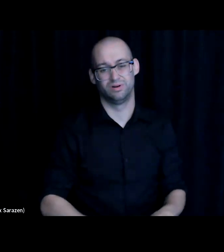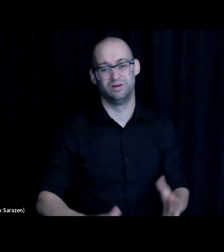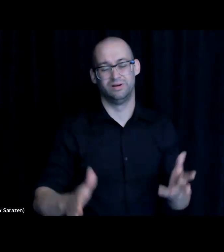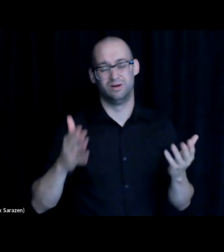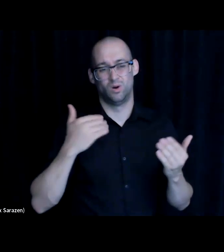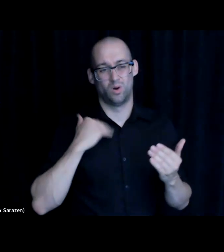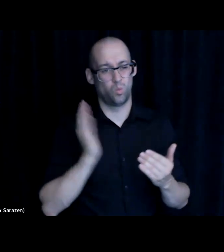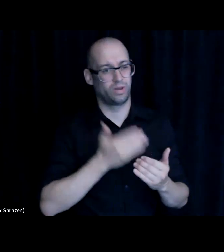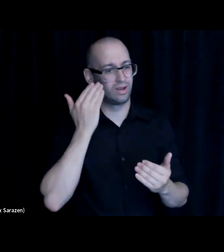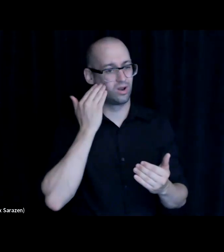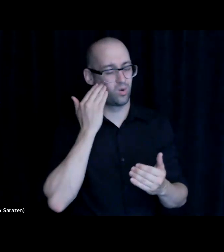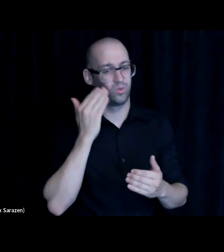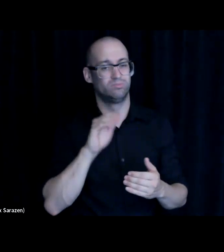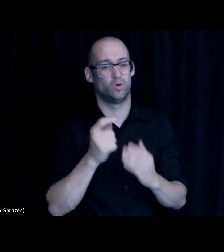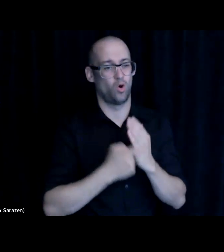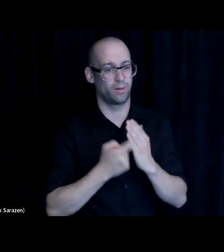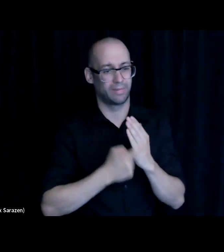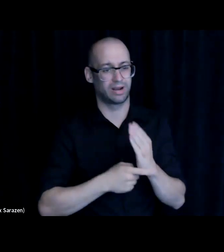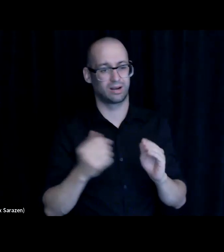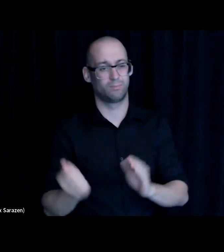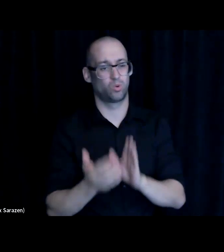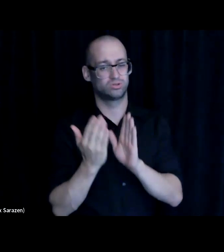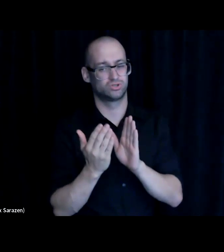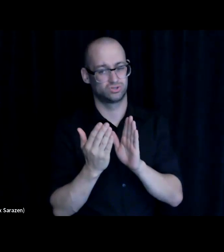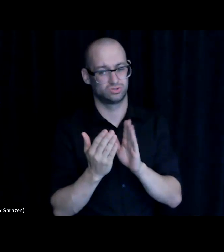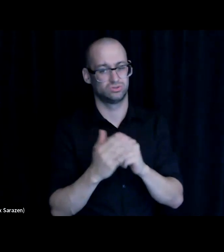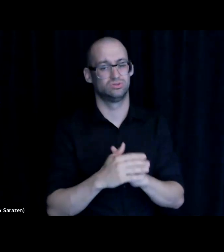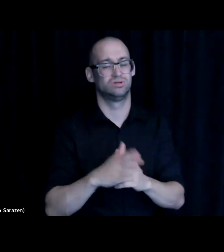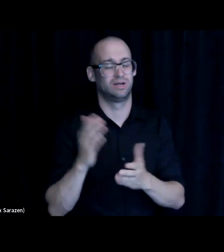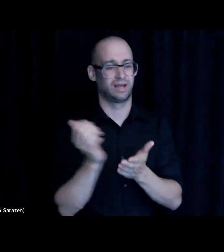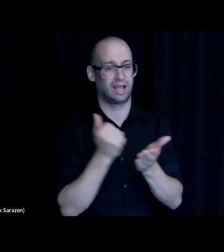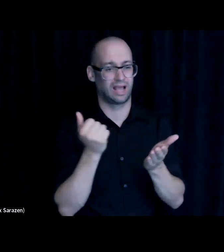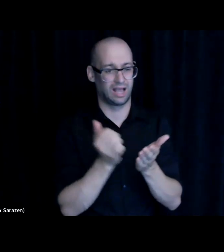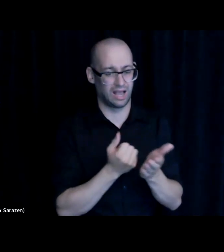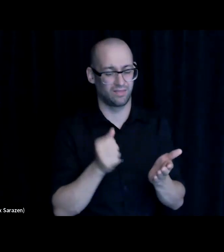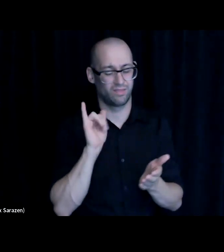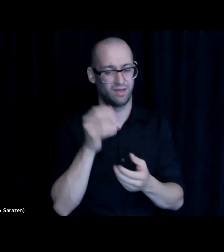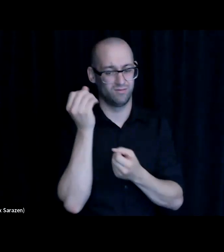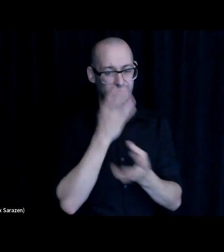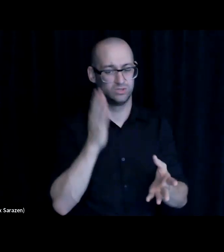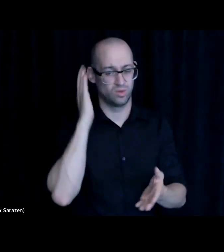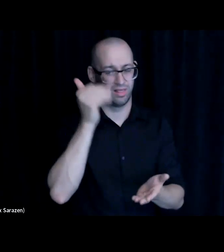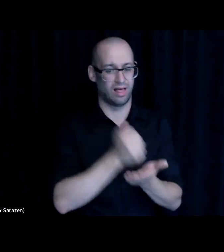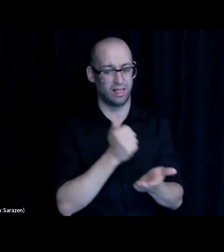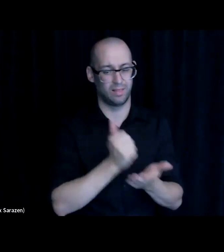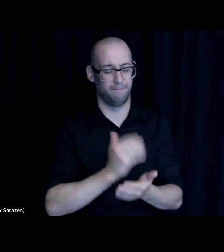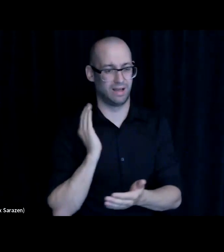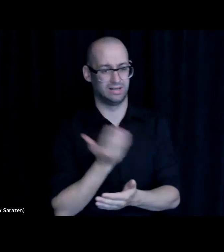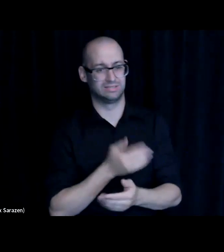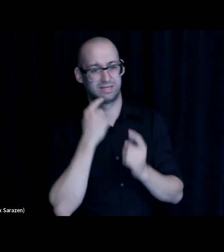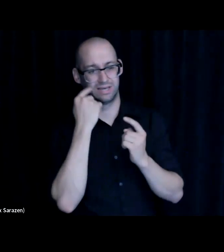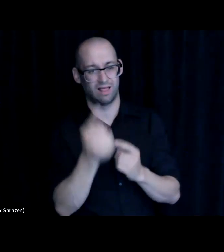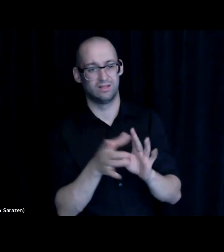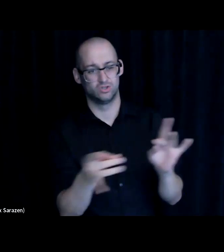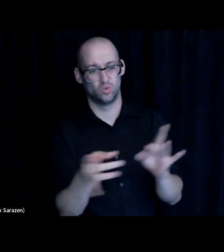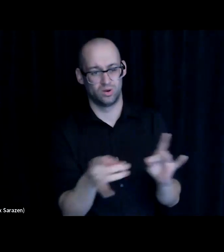a coordinated or automated approach to gather the information is what's going to help us tell the story at the regional and state